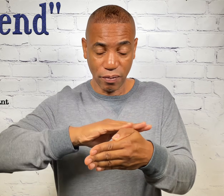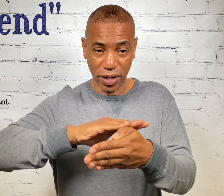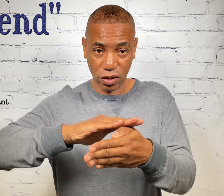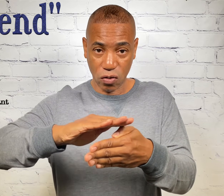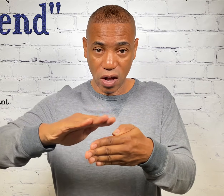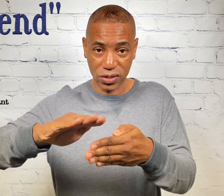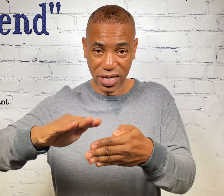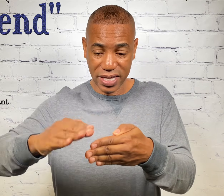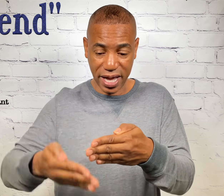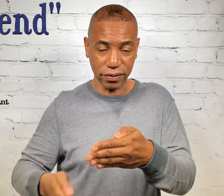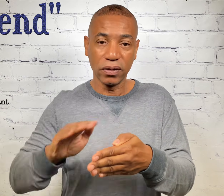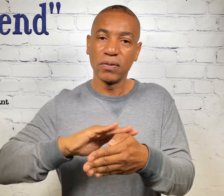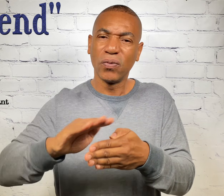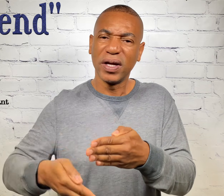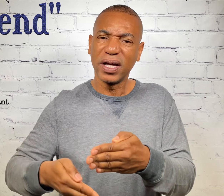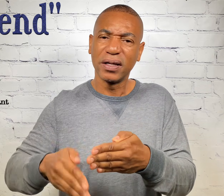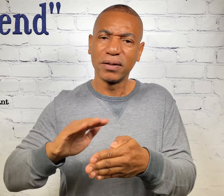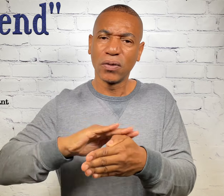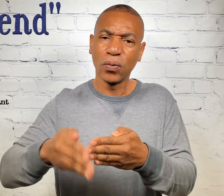bring it across and down.